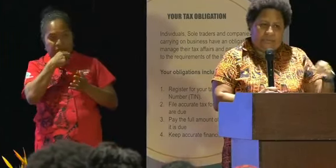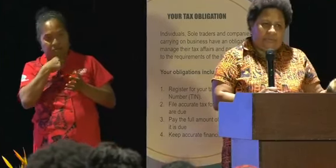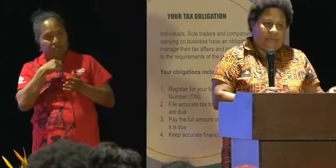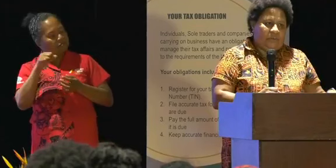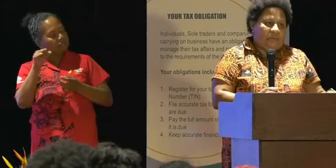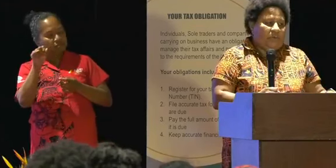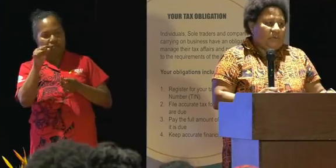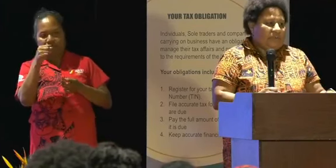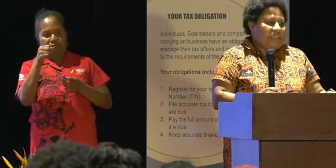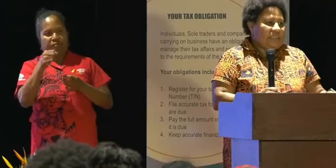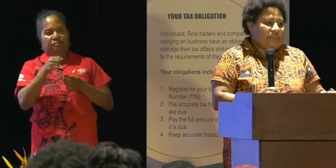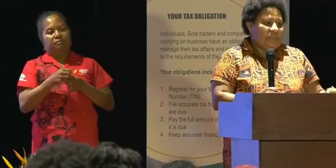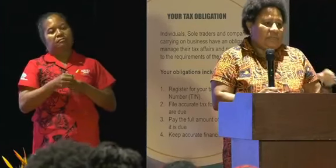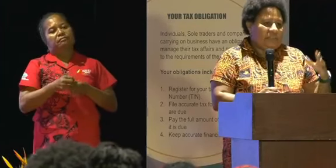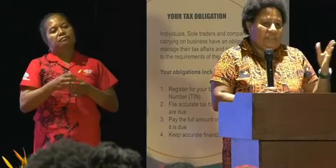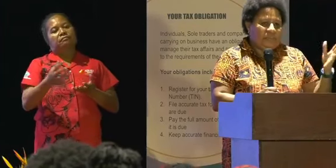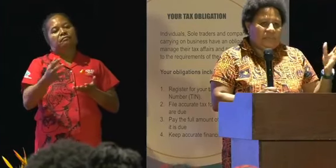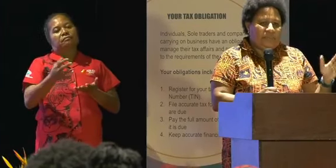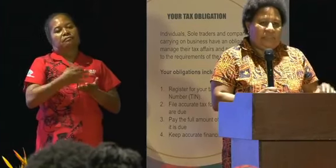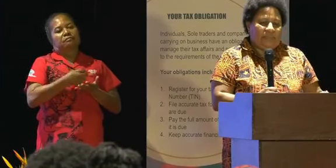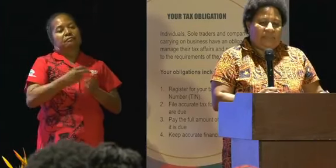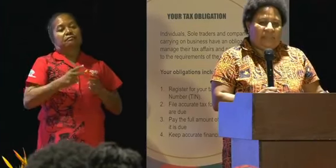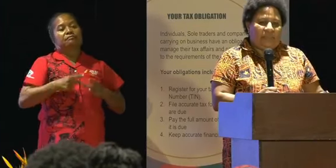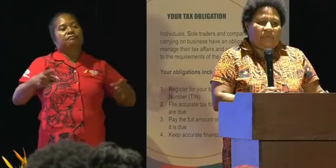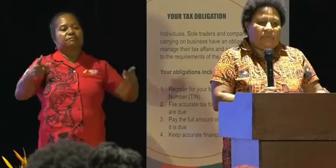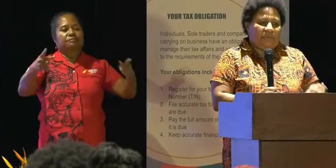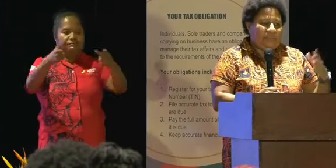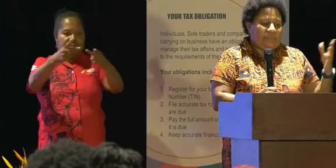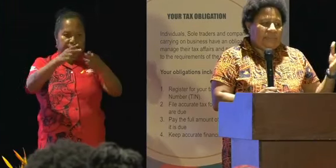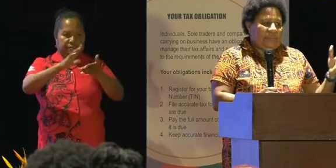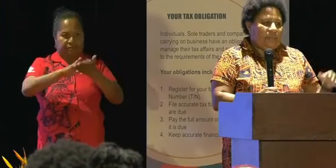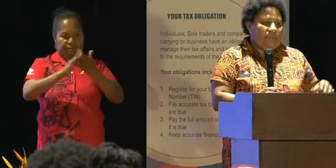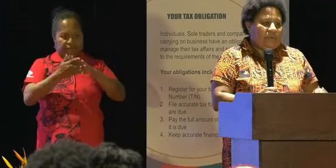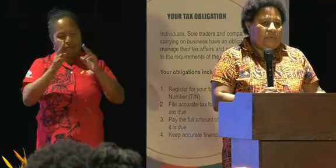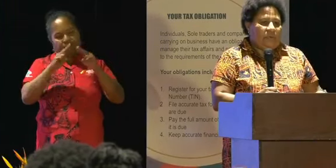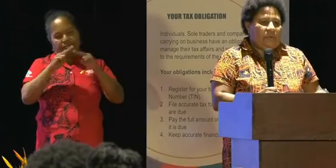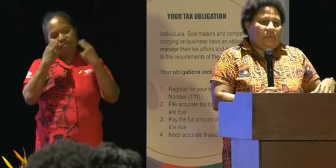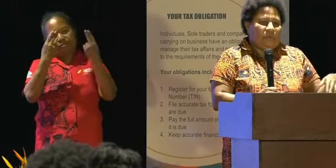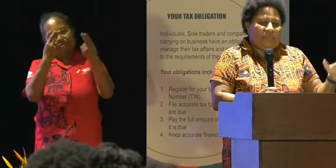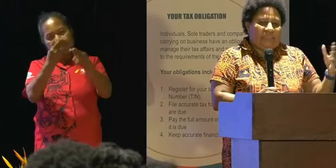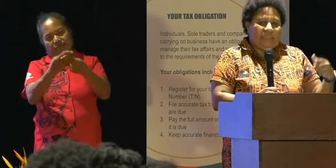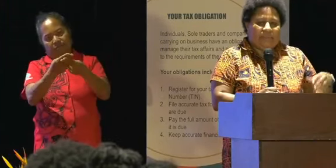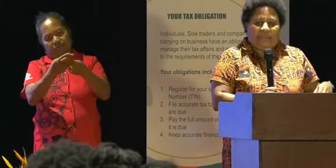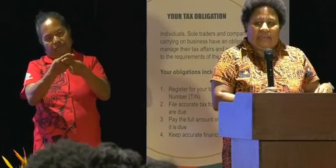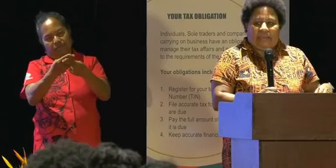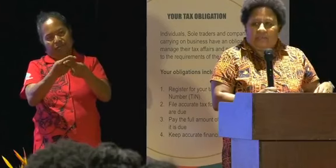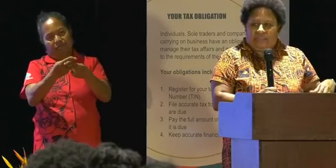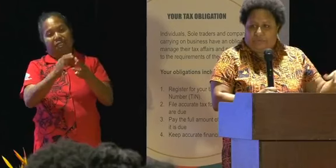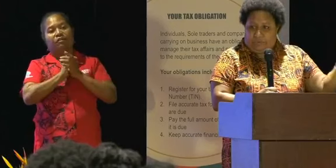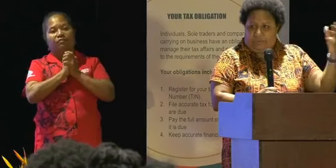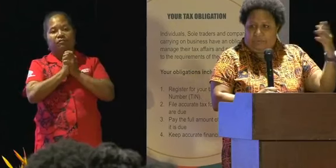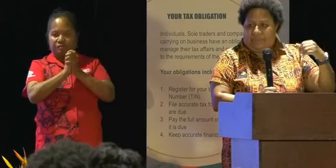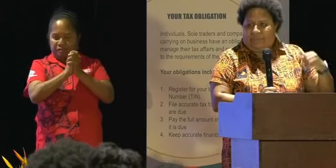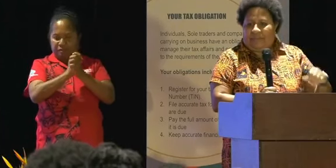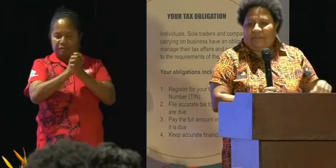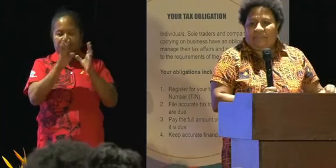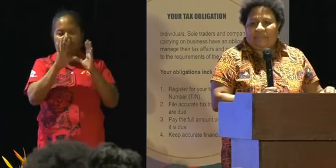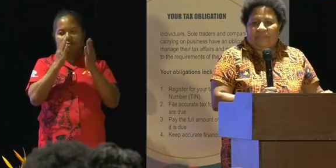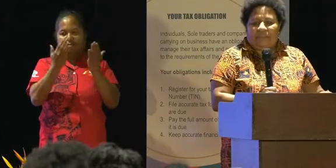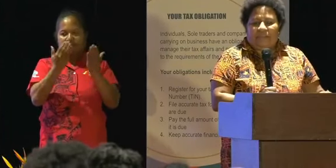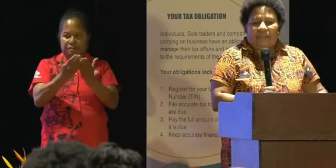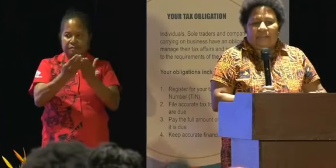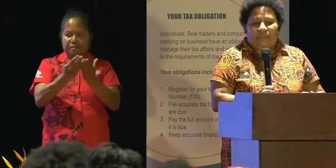succeed law. Convince him was a village community blame or family blame or all mates blame or some group blame.